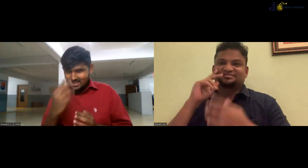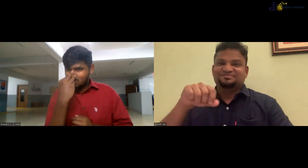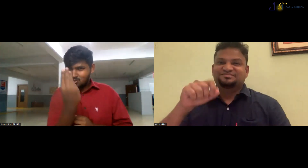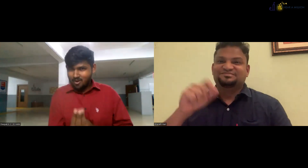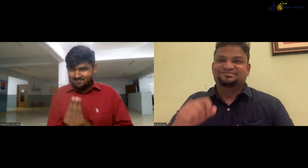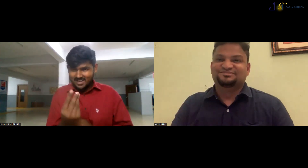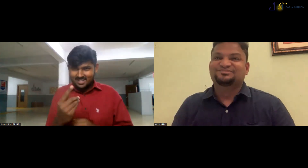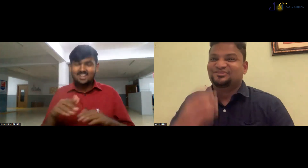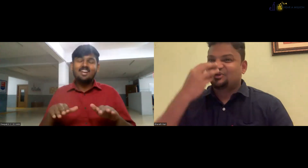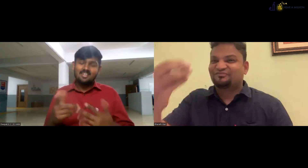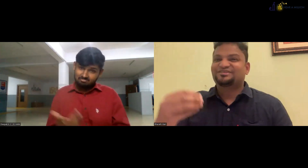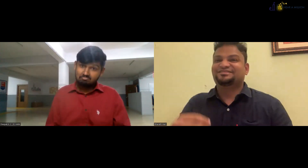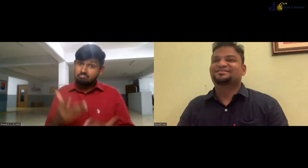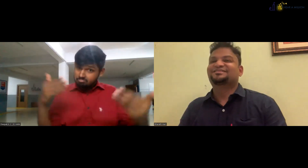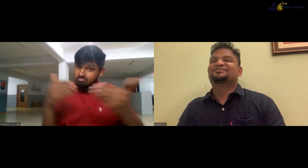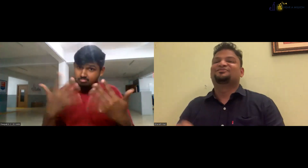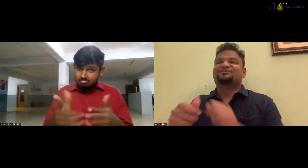water animals too.